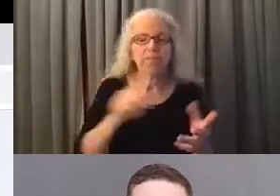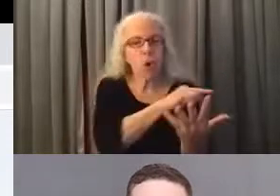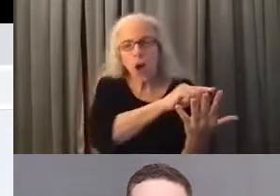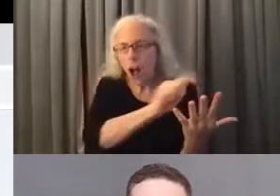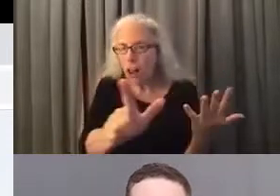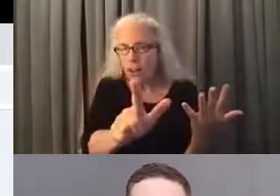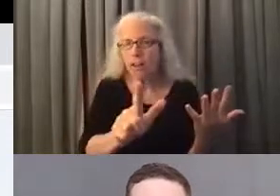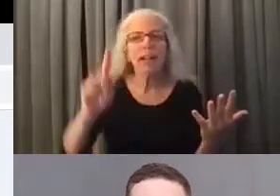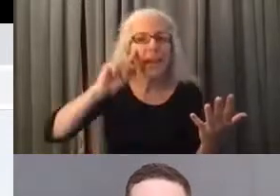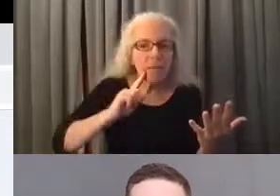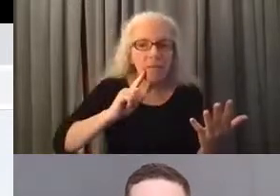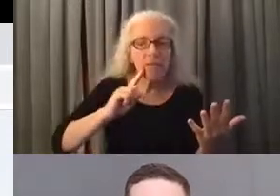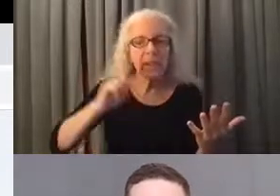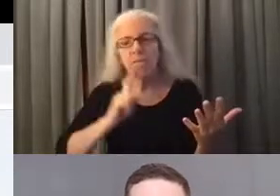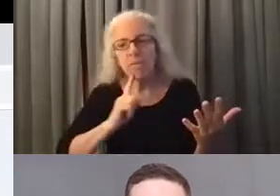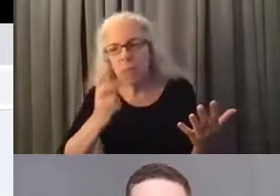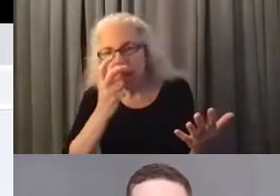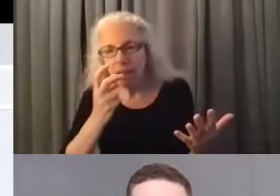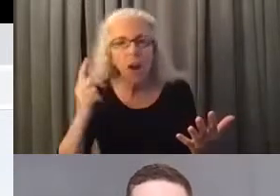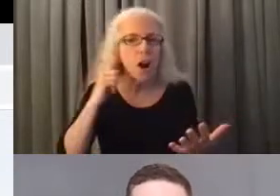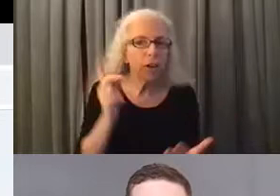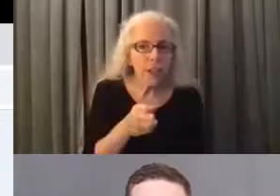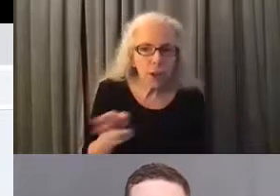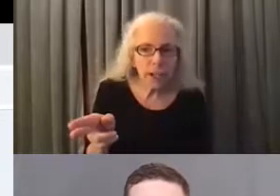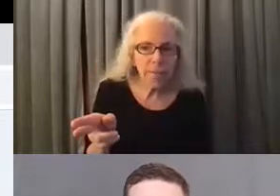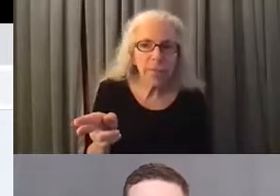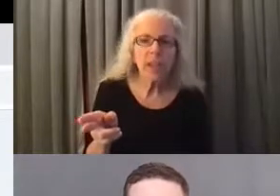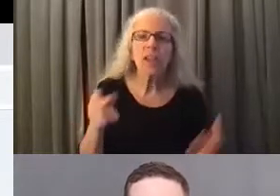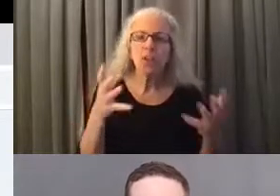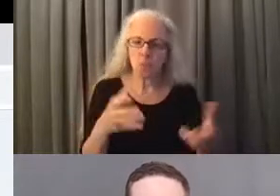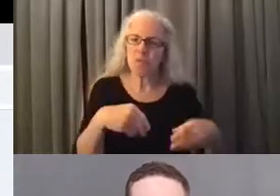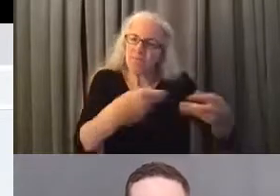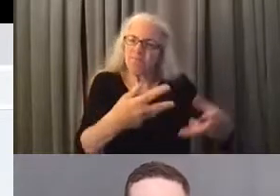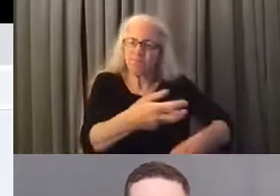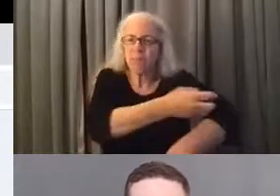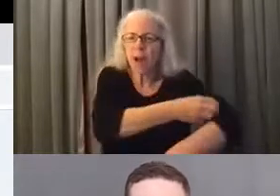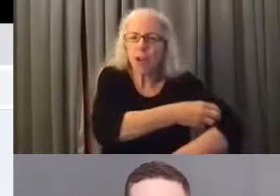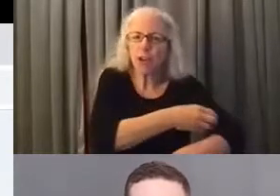hearing person to become an empowered and contributing Rhode Island citizen.